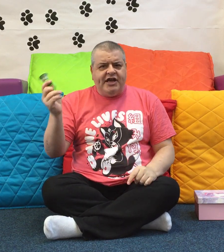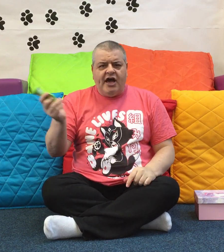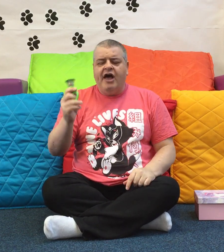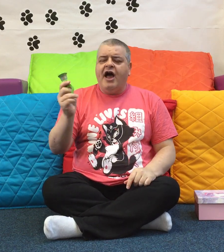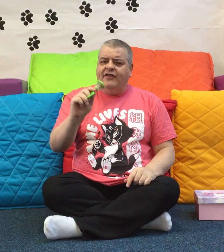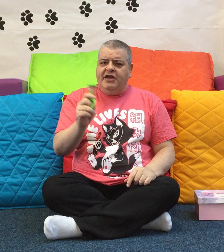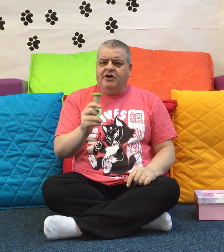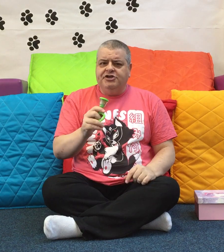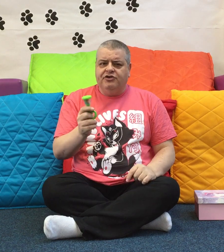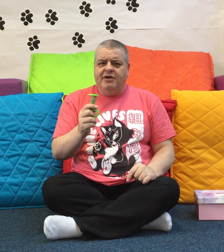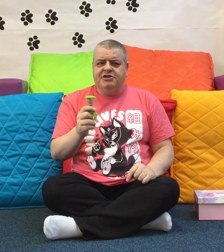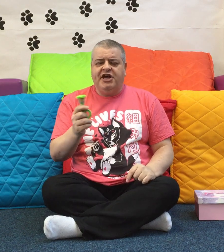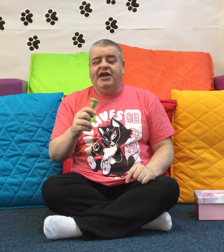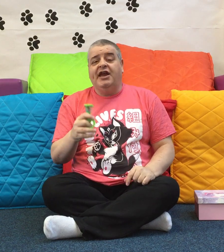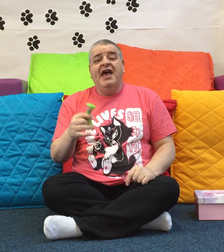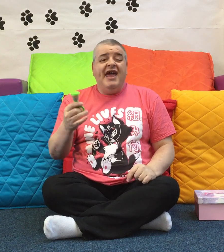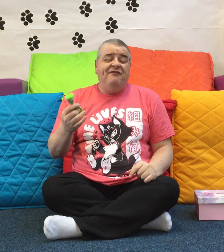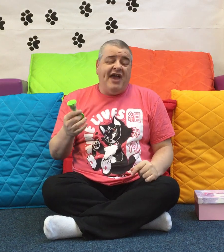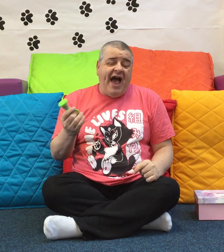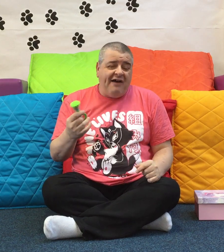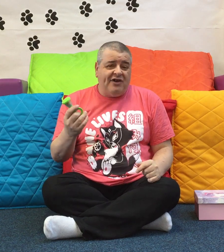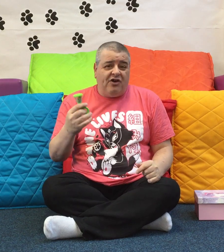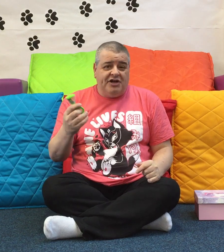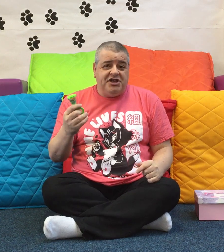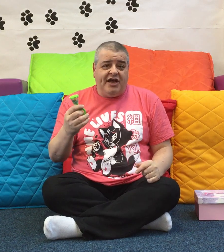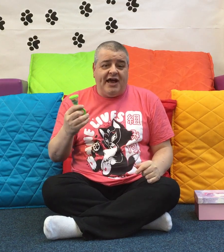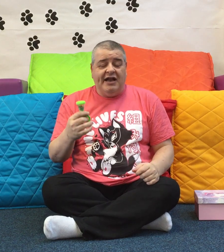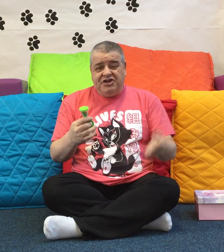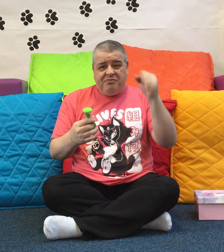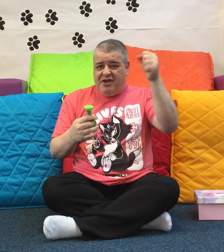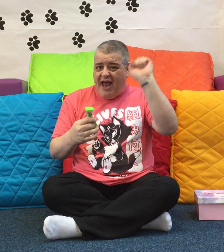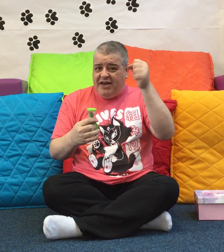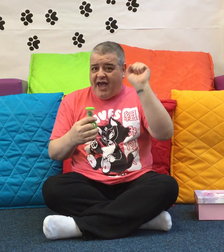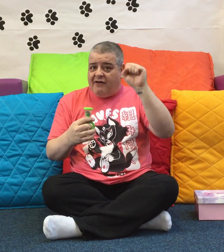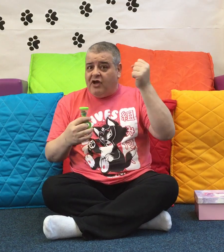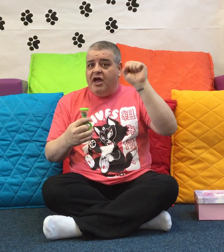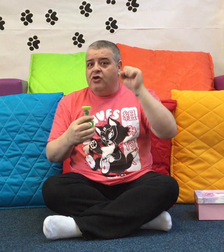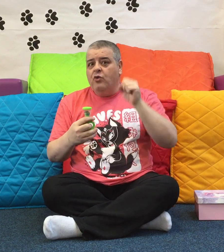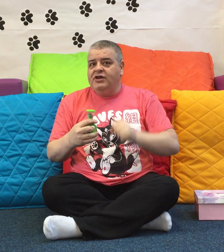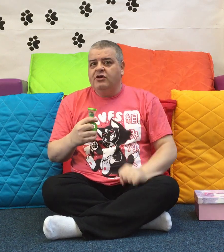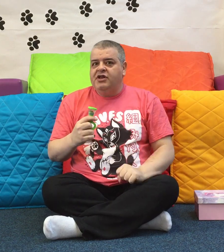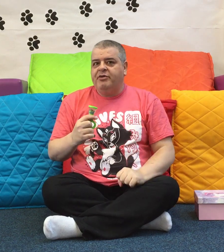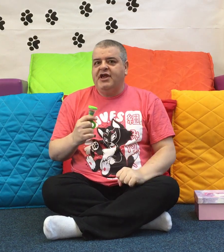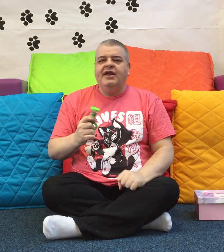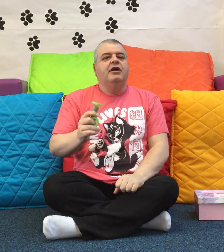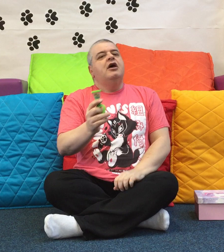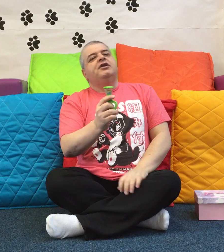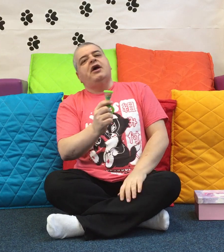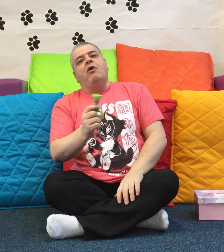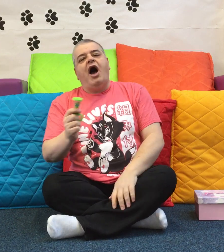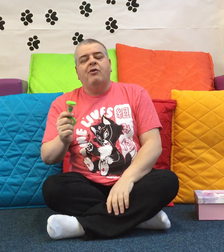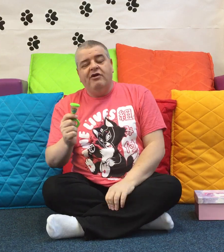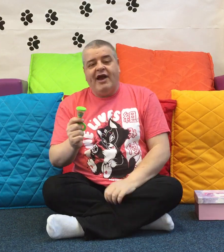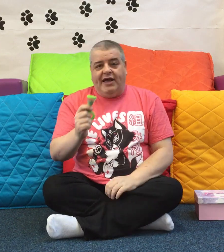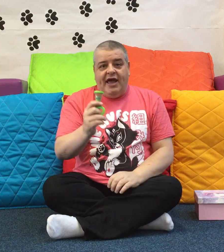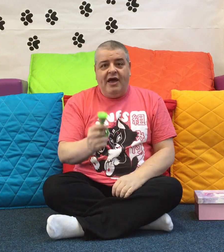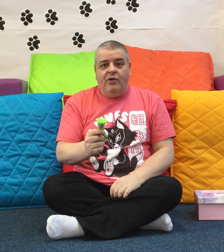shaker, and then you can join in with shaking. If you haven't got a shaker to hand, just pretend you have. It's always good to pretend. So are we ready? Here we